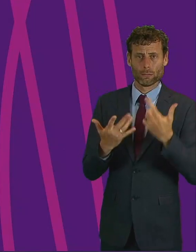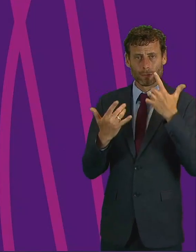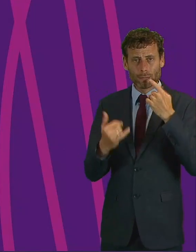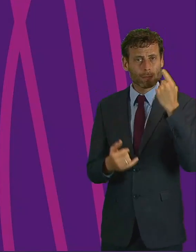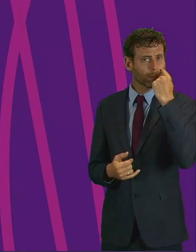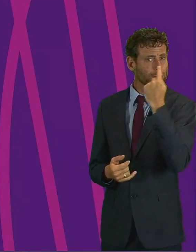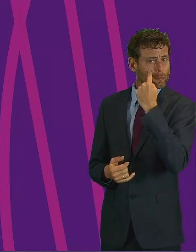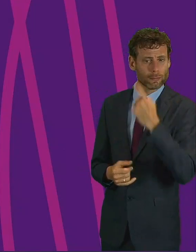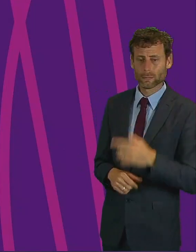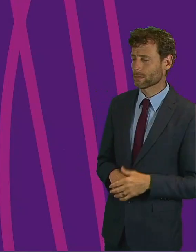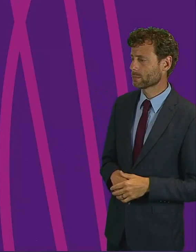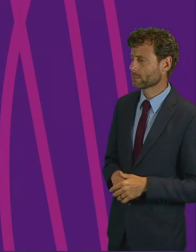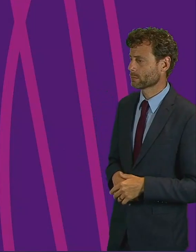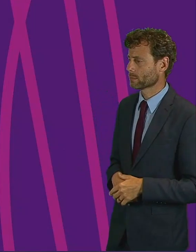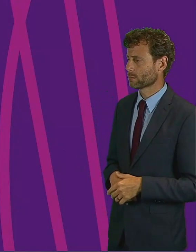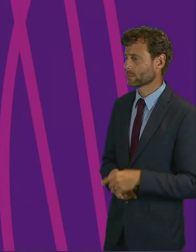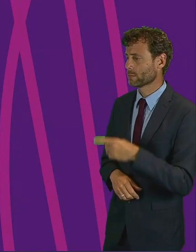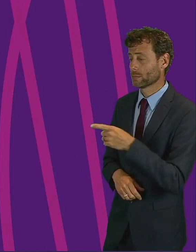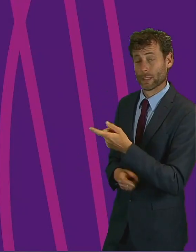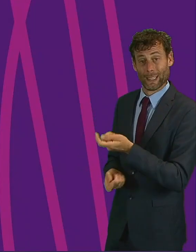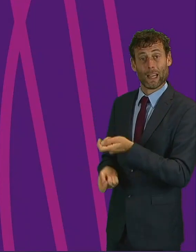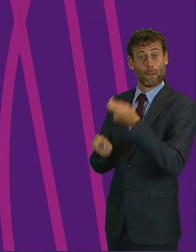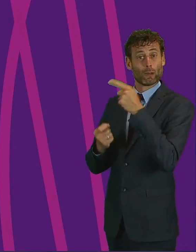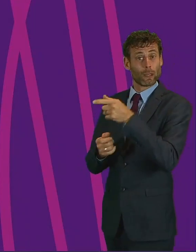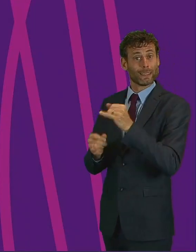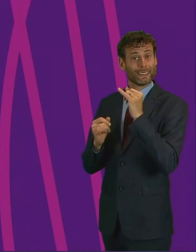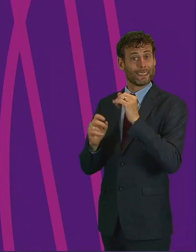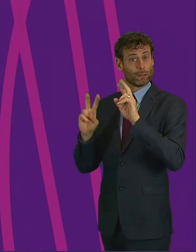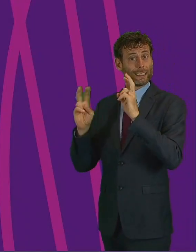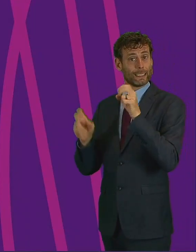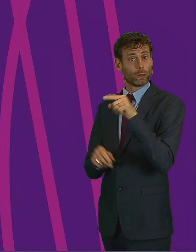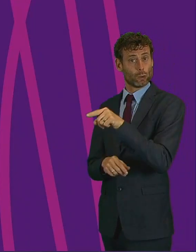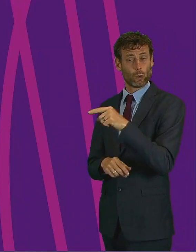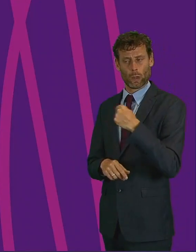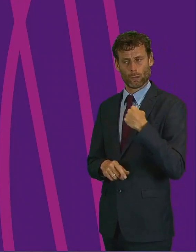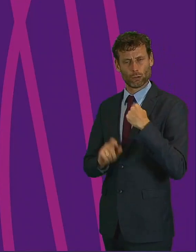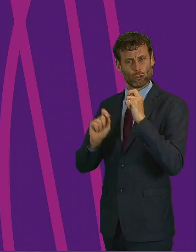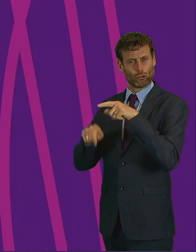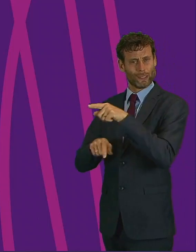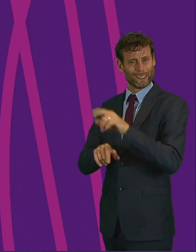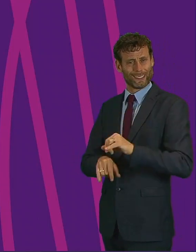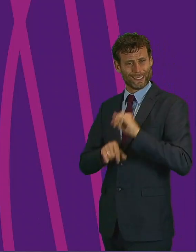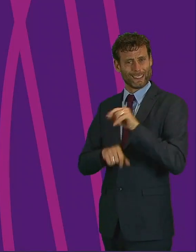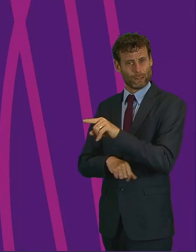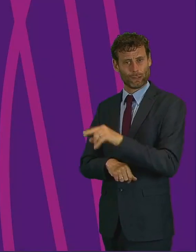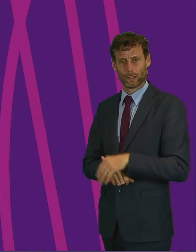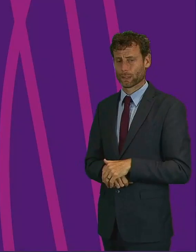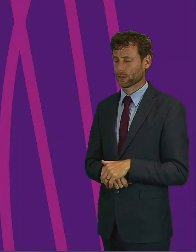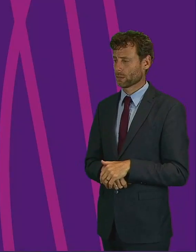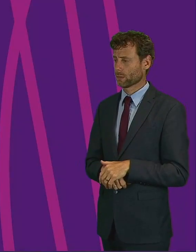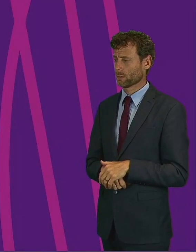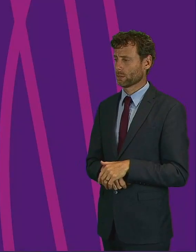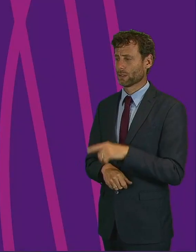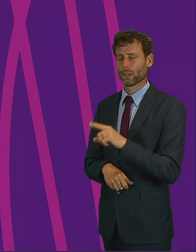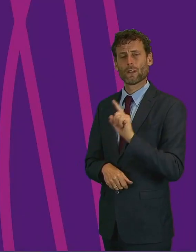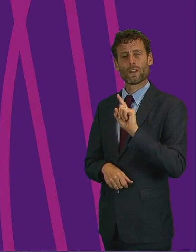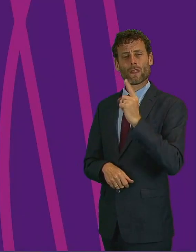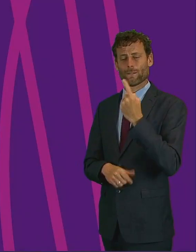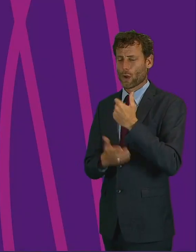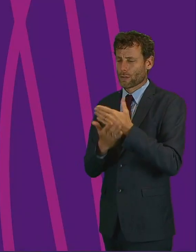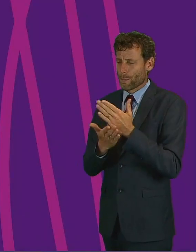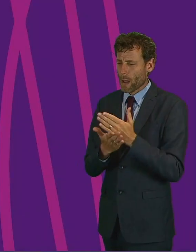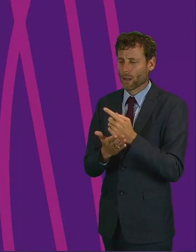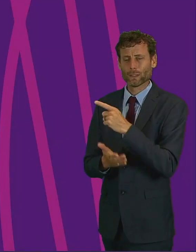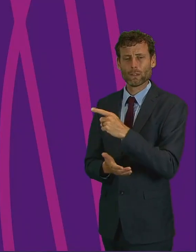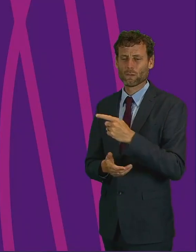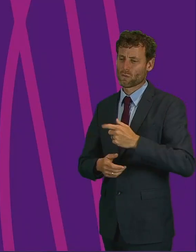Minister. The member raises a really serious issue, and I'm going to treat it seriously. Because I say on the first part, and the tone of his question, I just think it